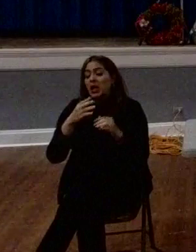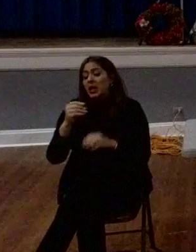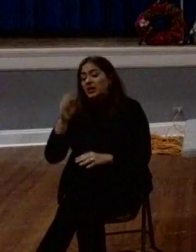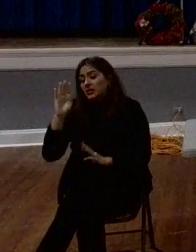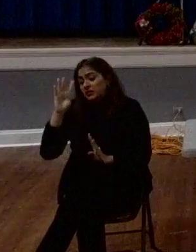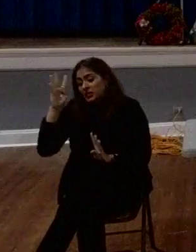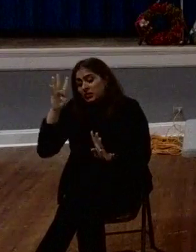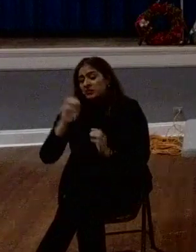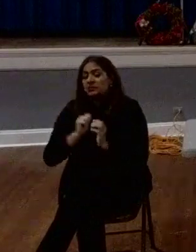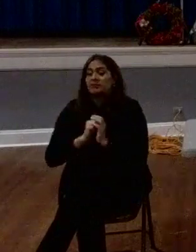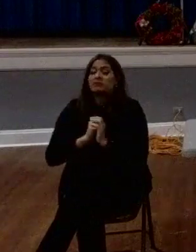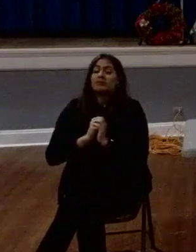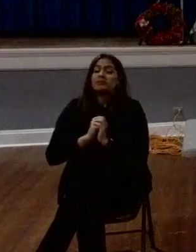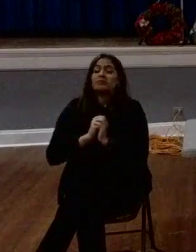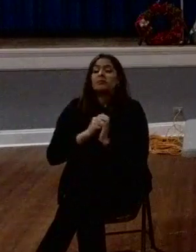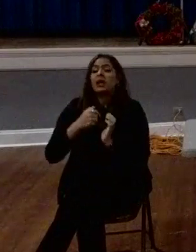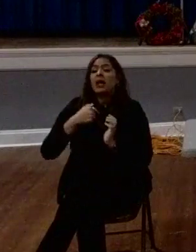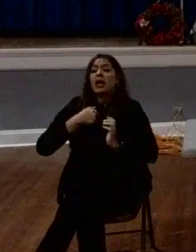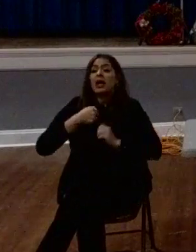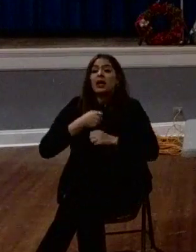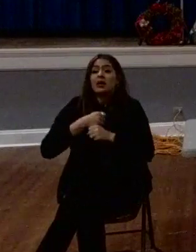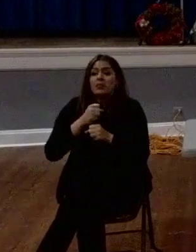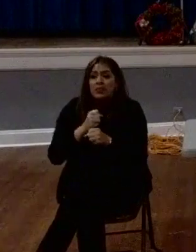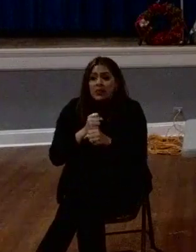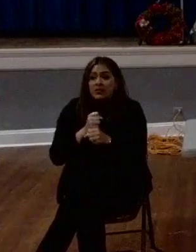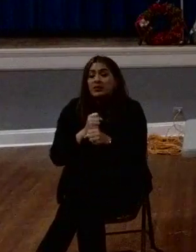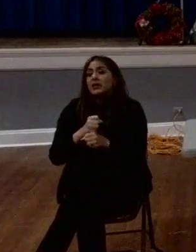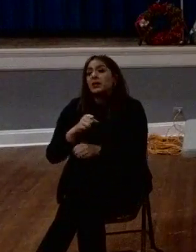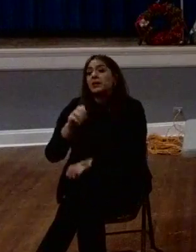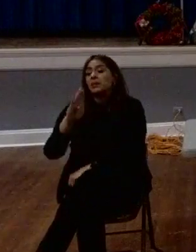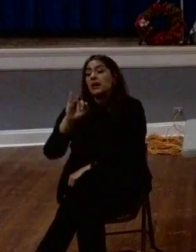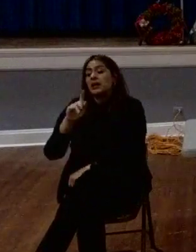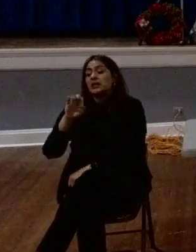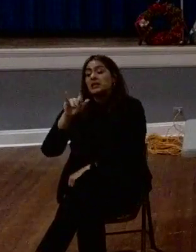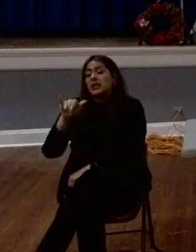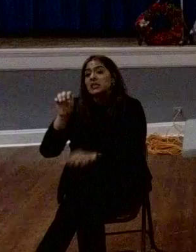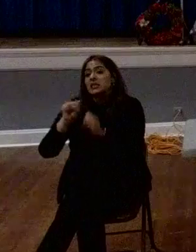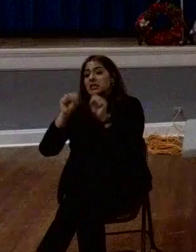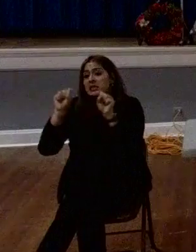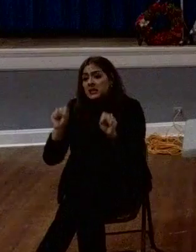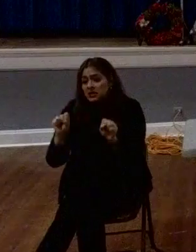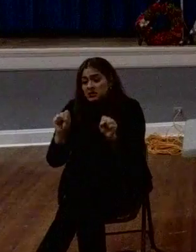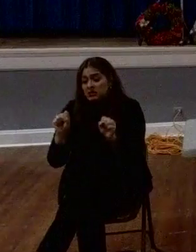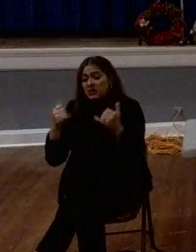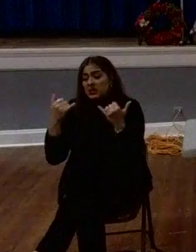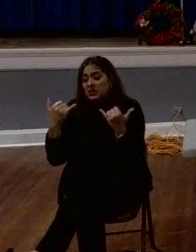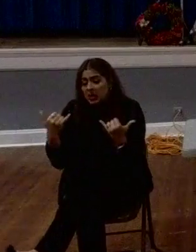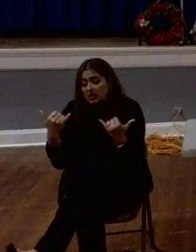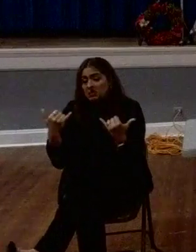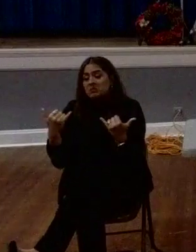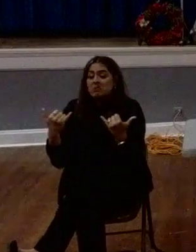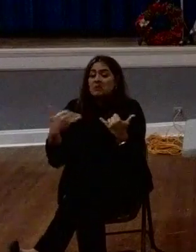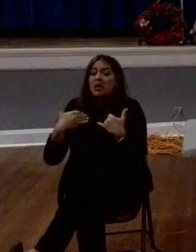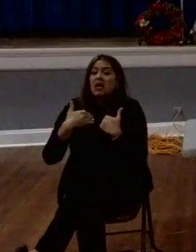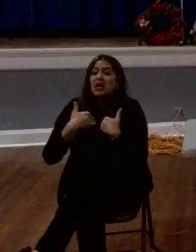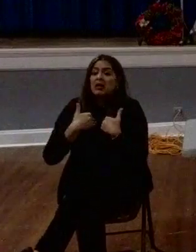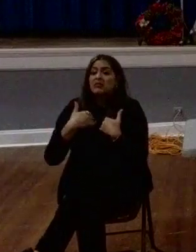I am the creator of Bike-Essay System, which has now received over $35